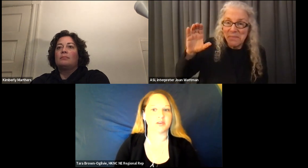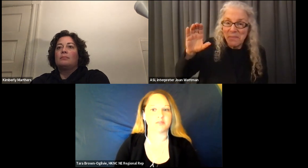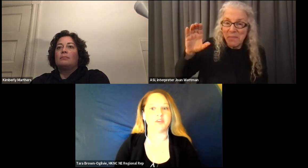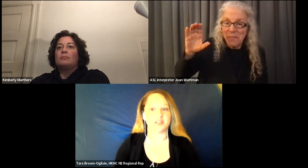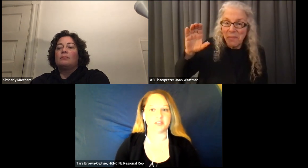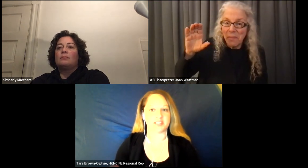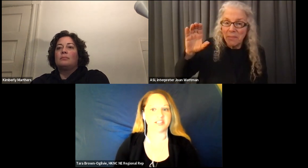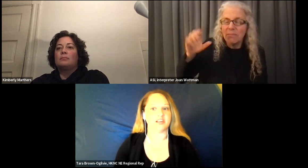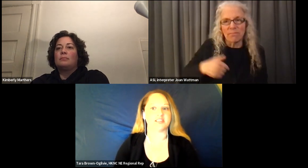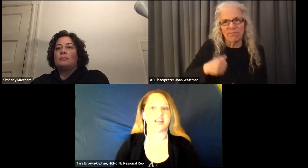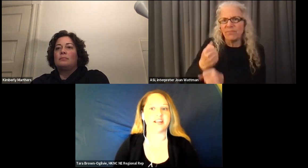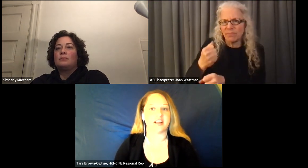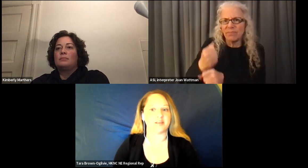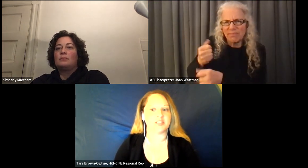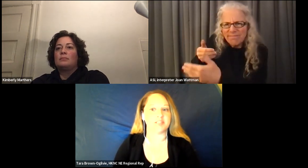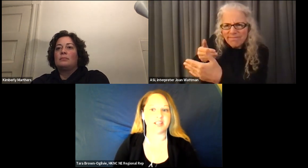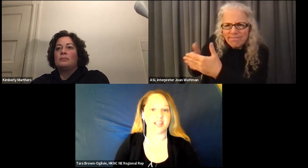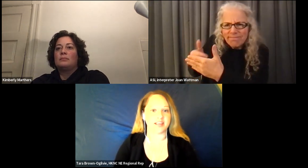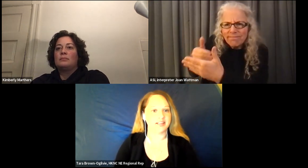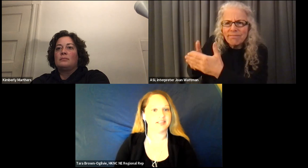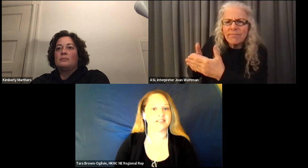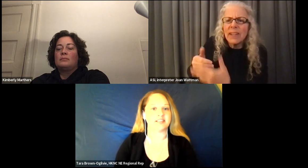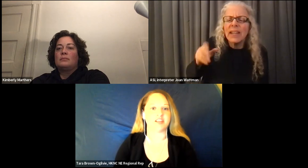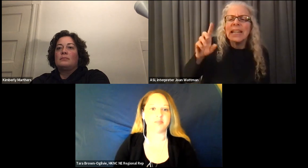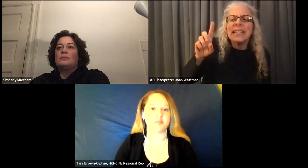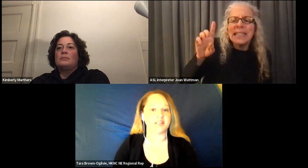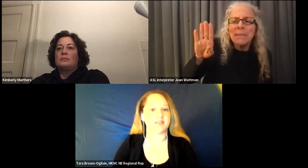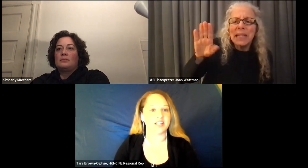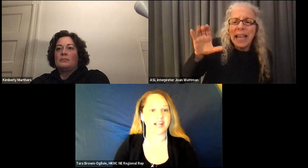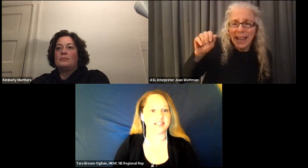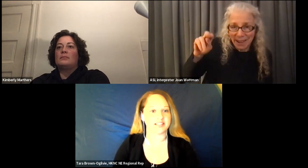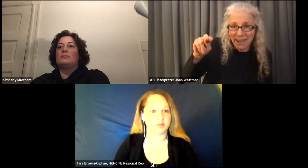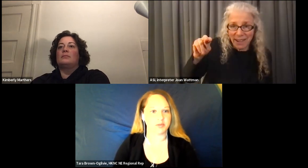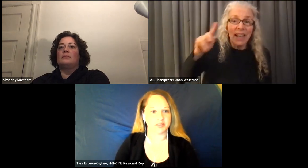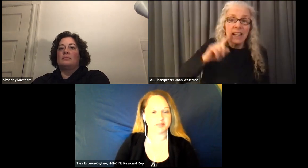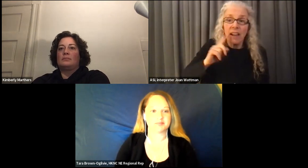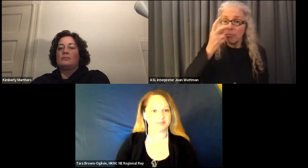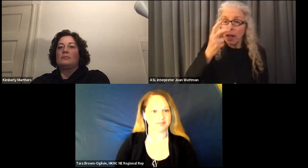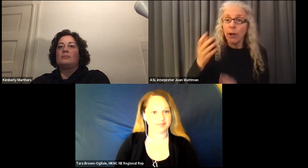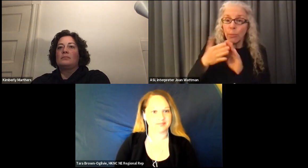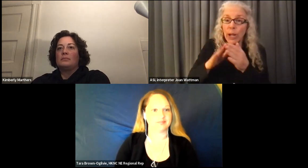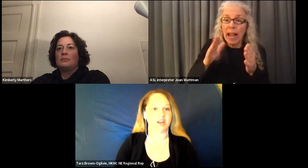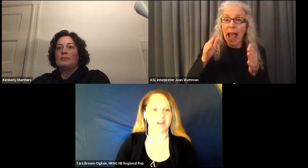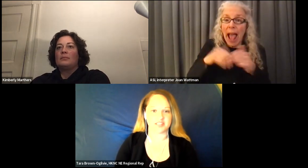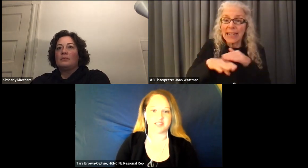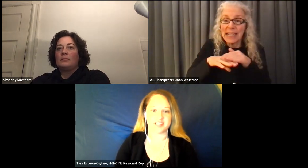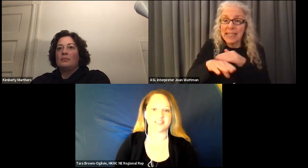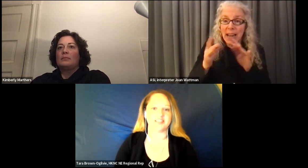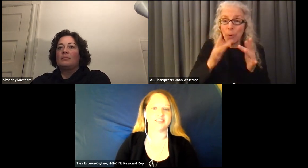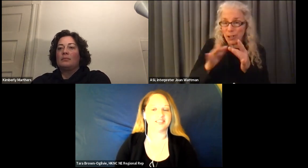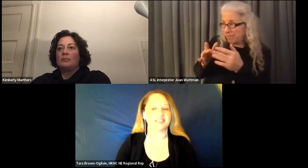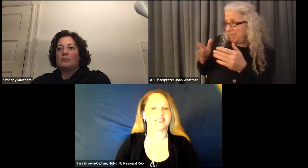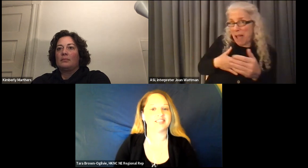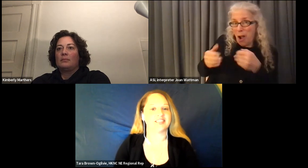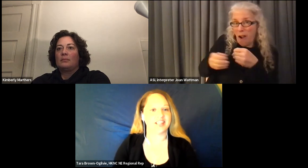and I work very closely and alongside DBCAN, the Deafblind Community Access Network. My office is right